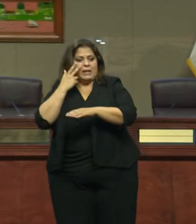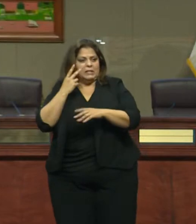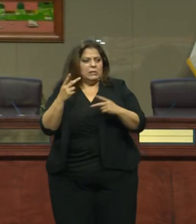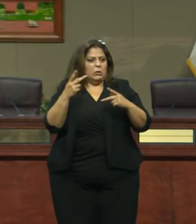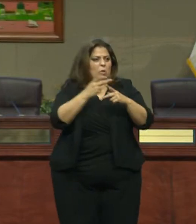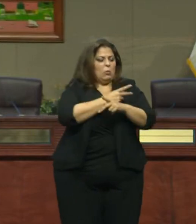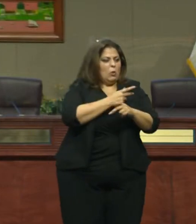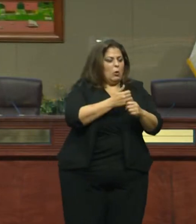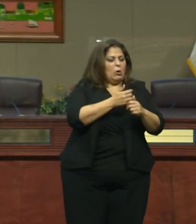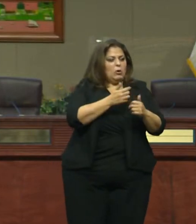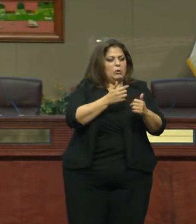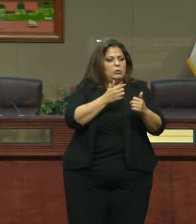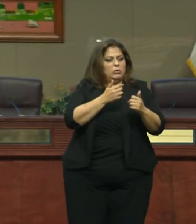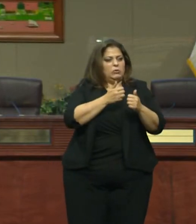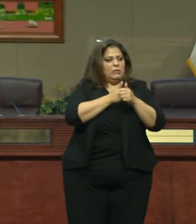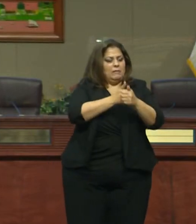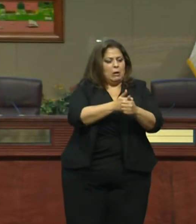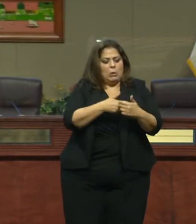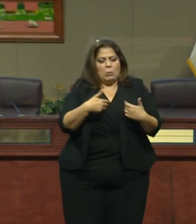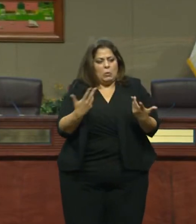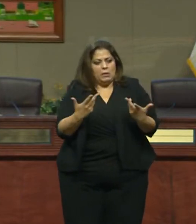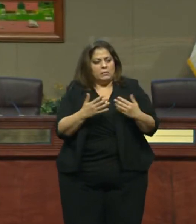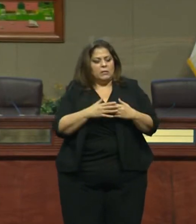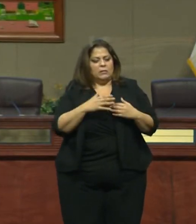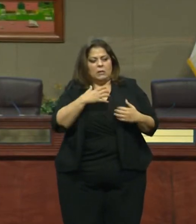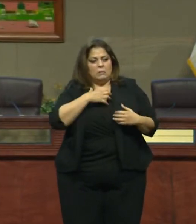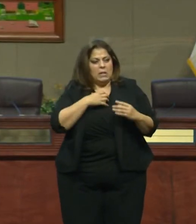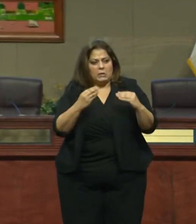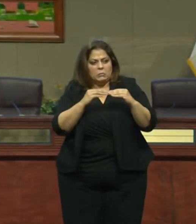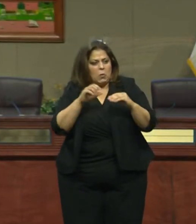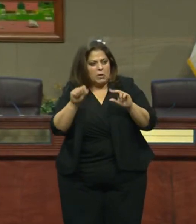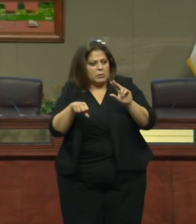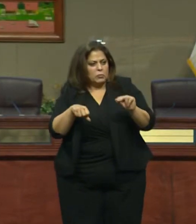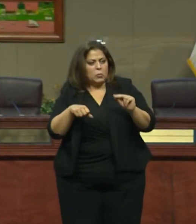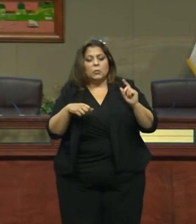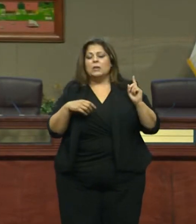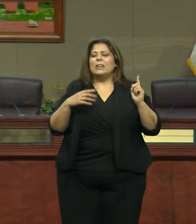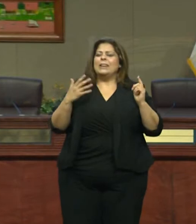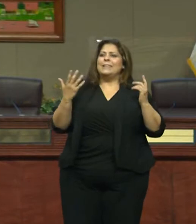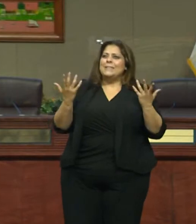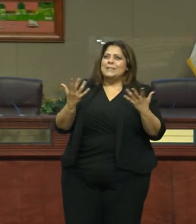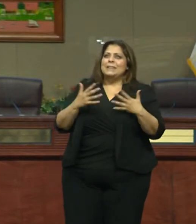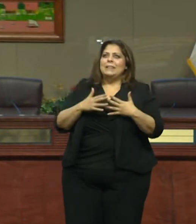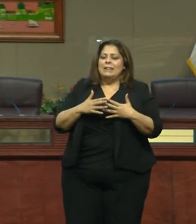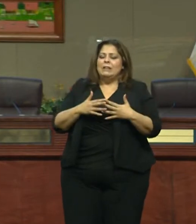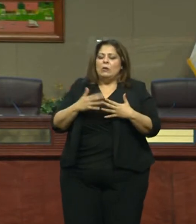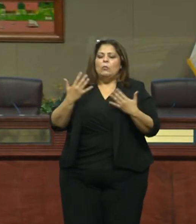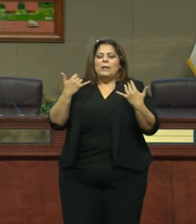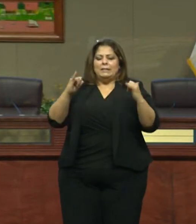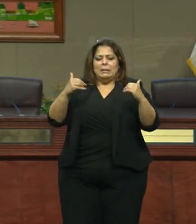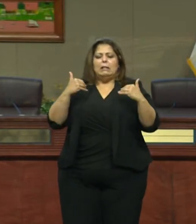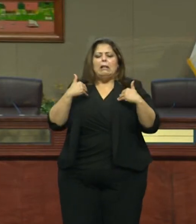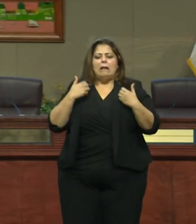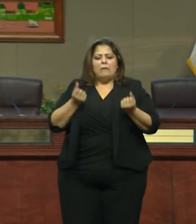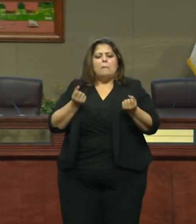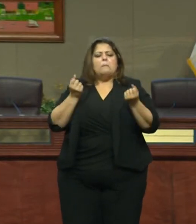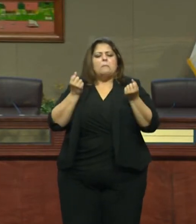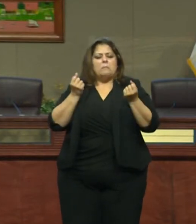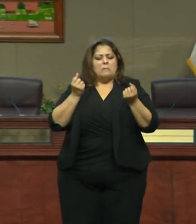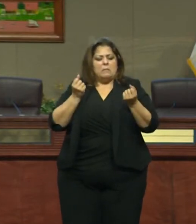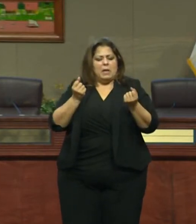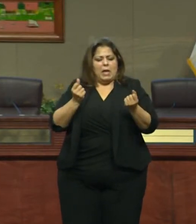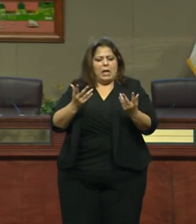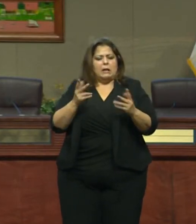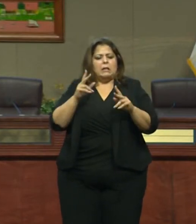We get a fair number of complaints that continue to roll in through various ways into the county